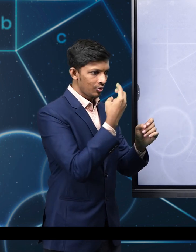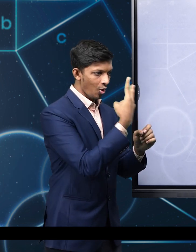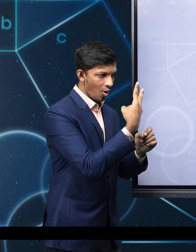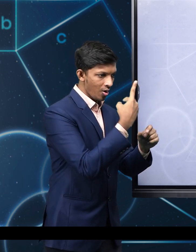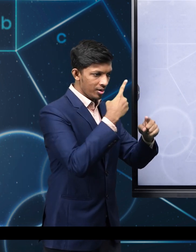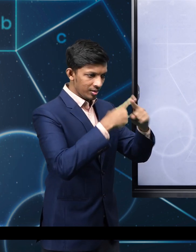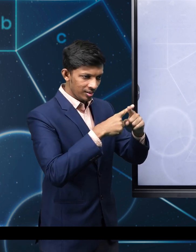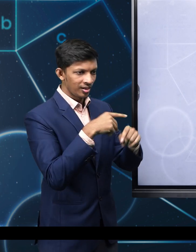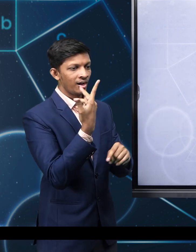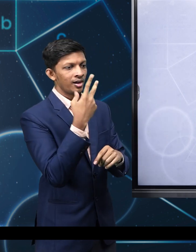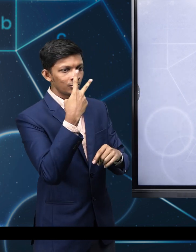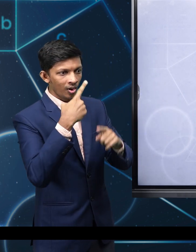even number,